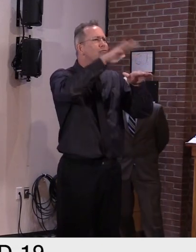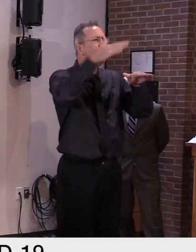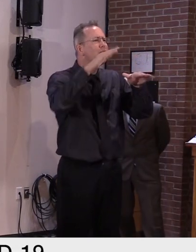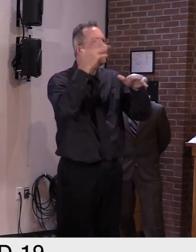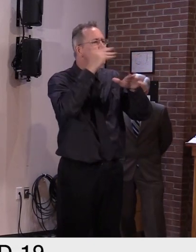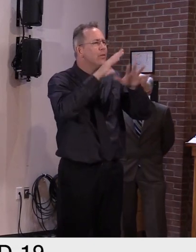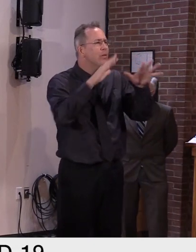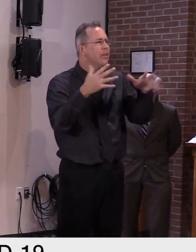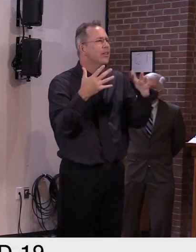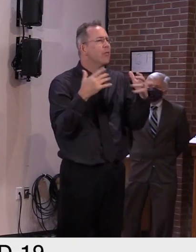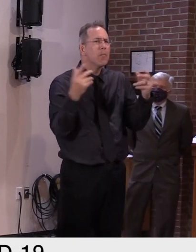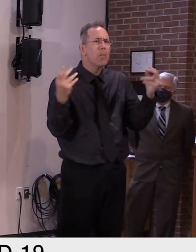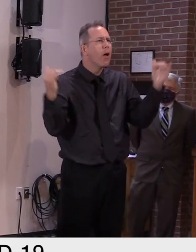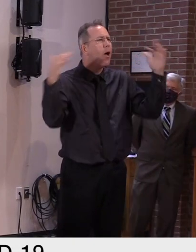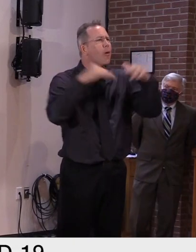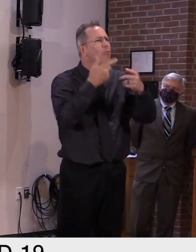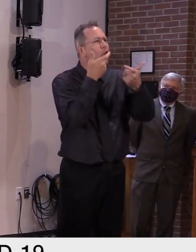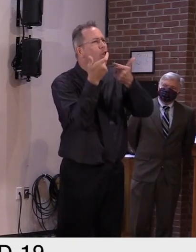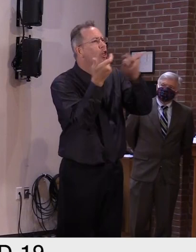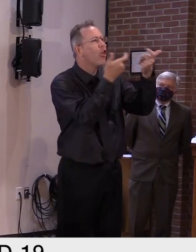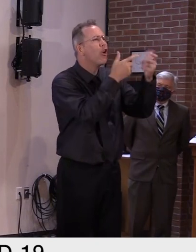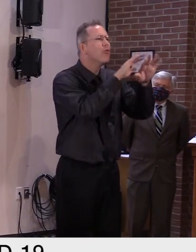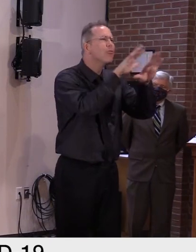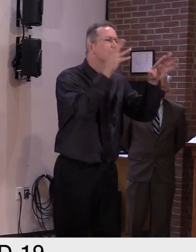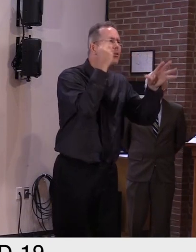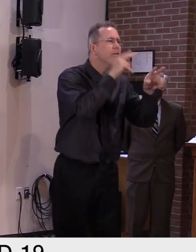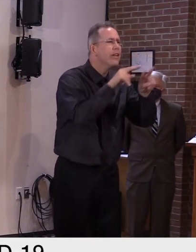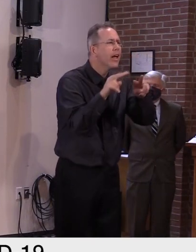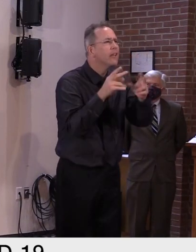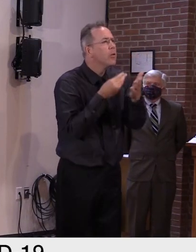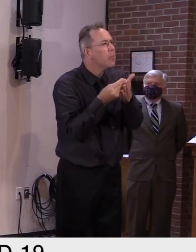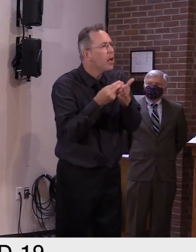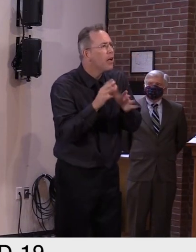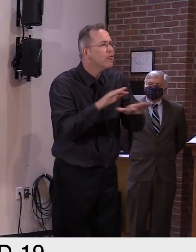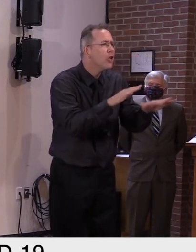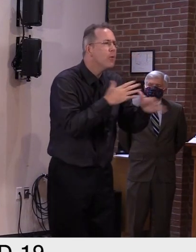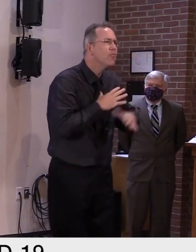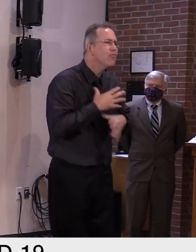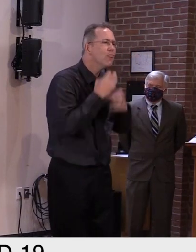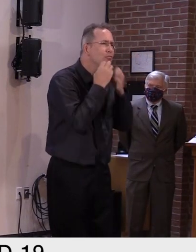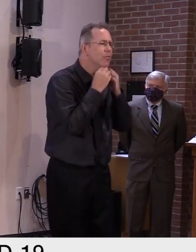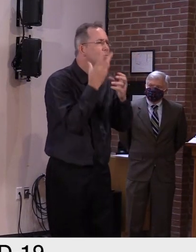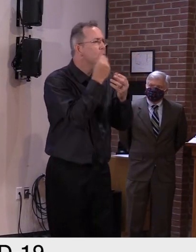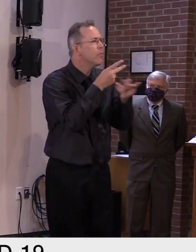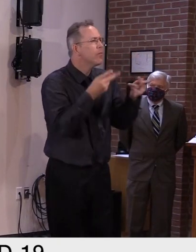Canada and Maine, I believe. I'm not sure about New Hampshire and New York for sure.